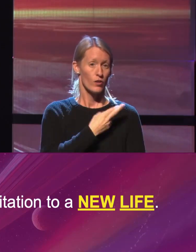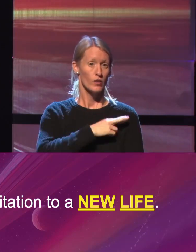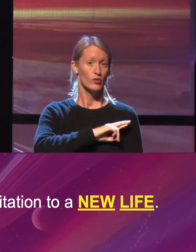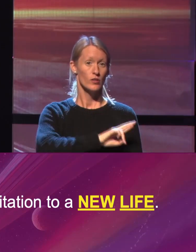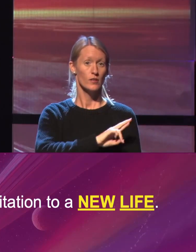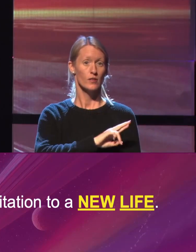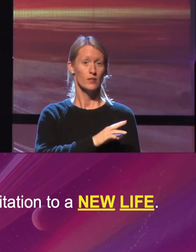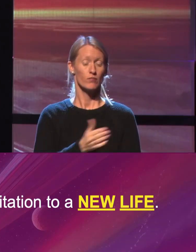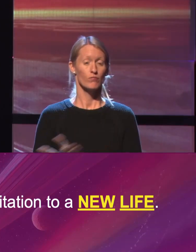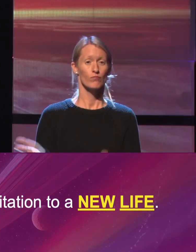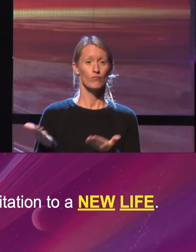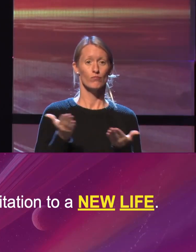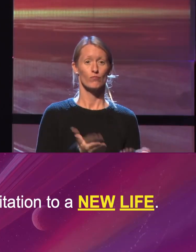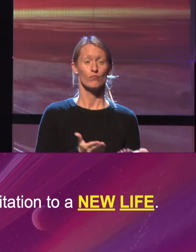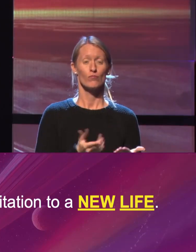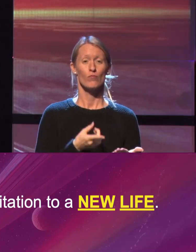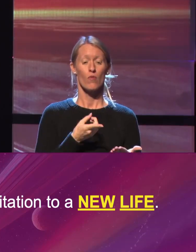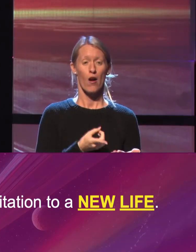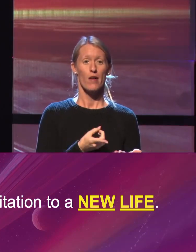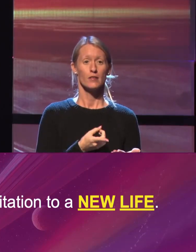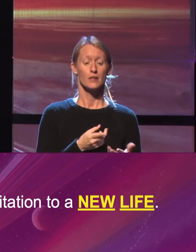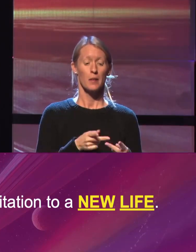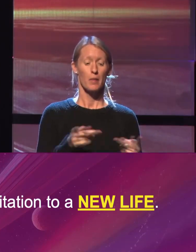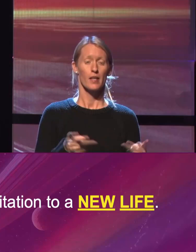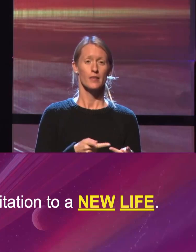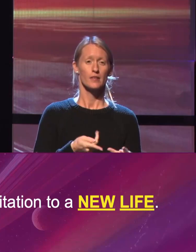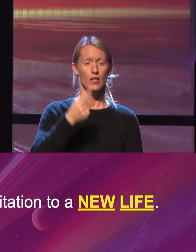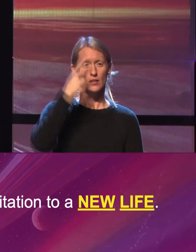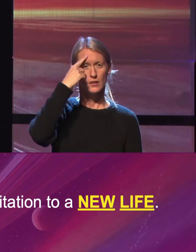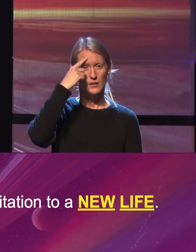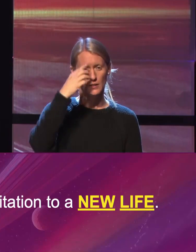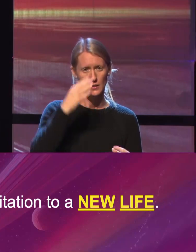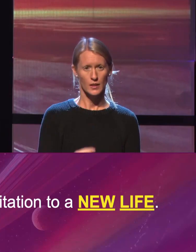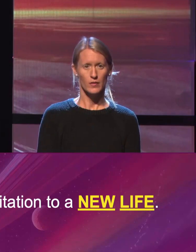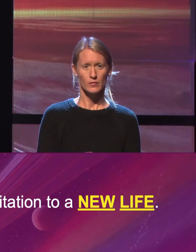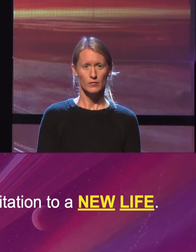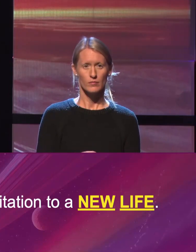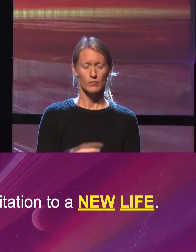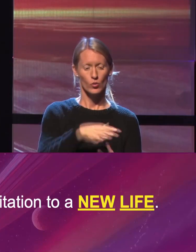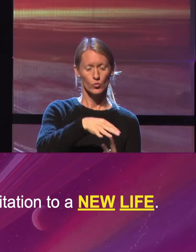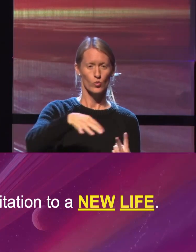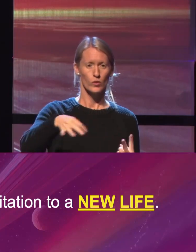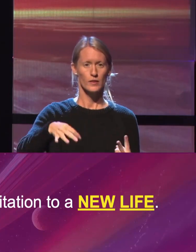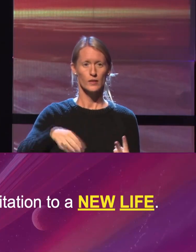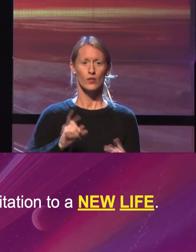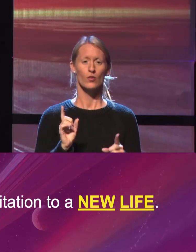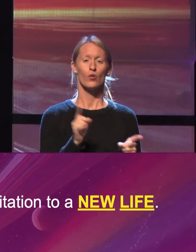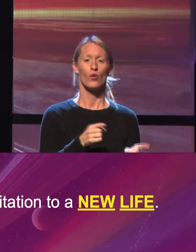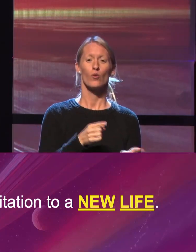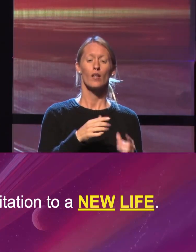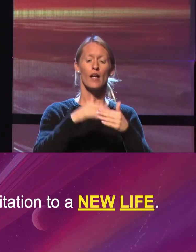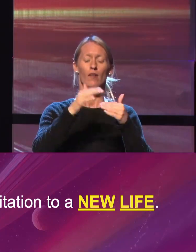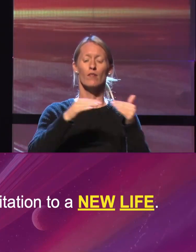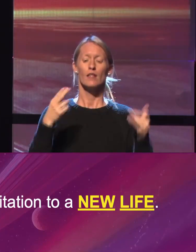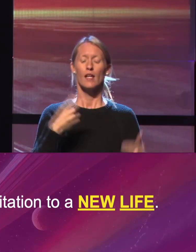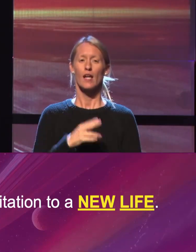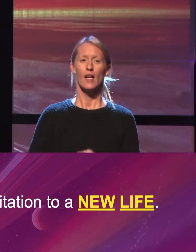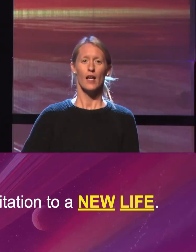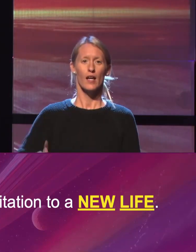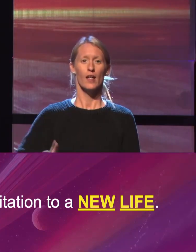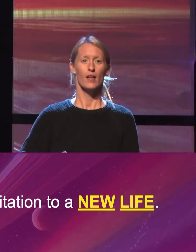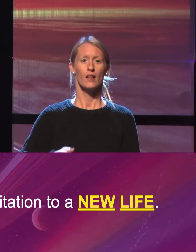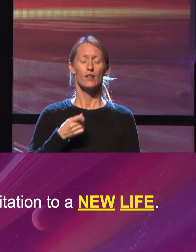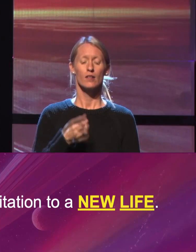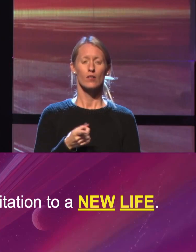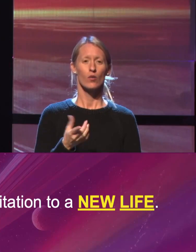having to make a choice. And I don't think it's a choice about going to heaven or hell. I don't think it's a choice about eternity. I think it's a choice about what kind of